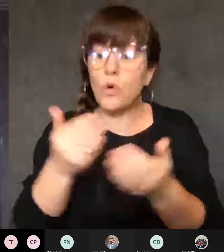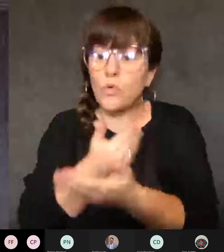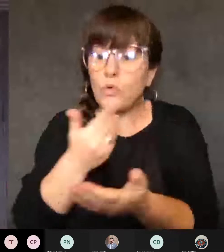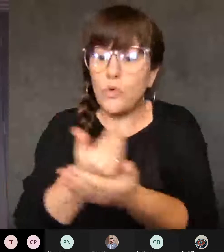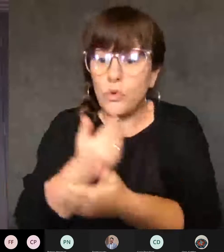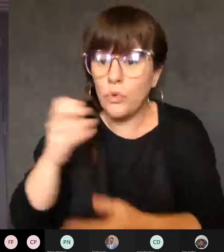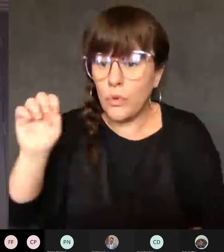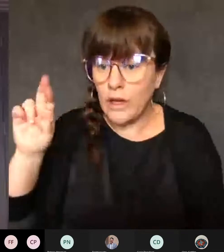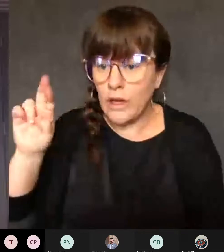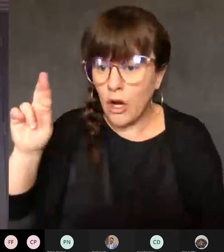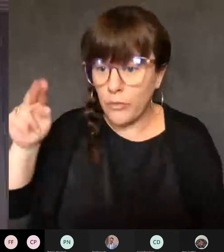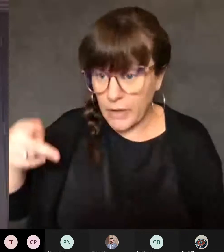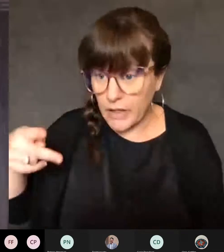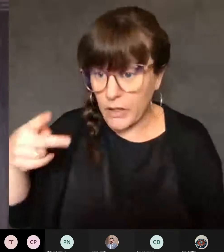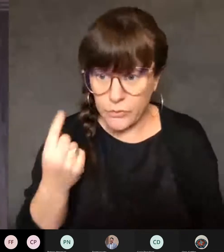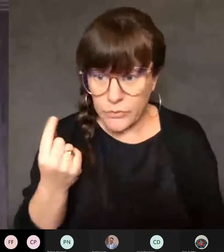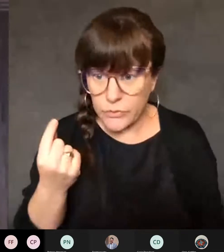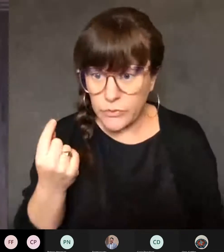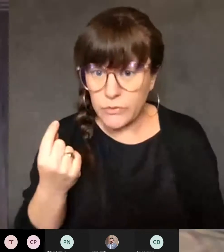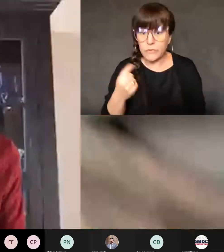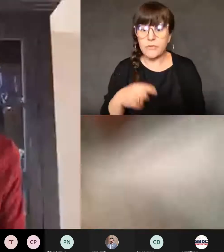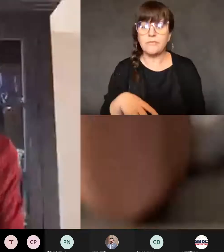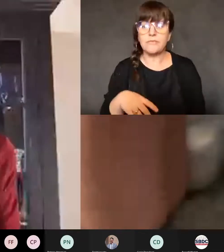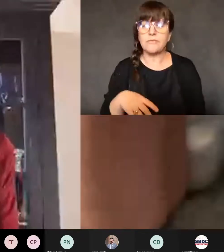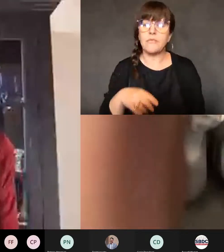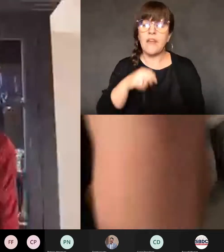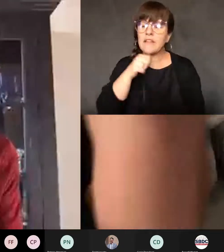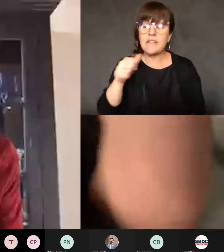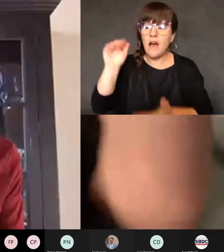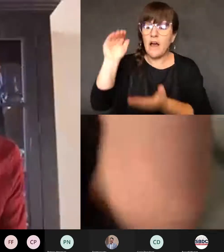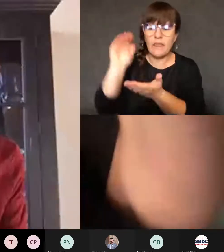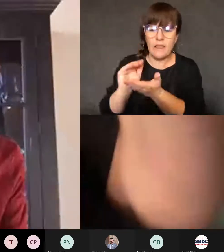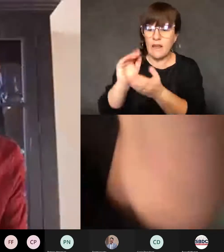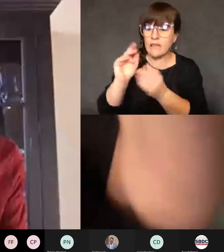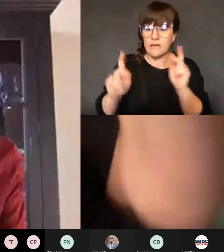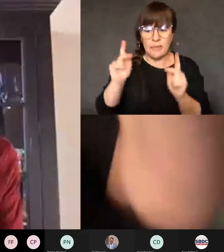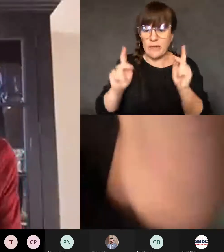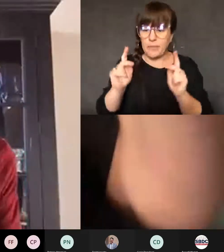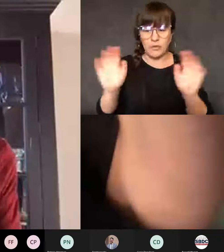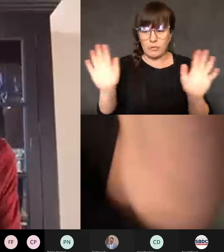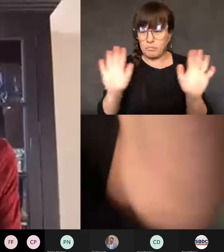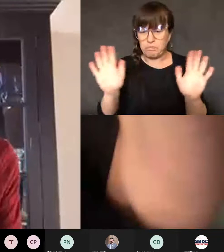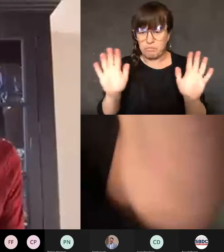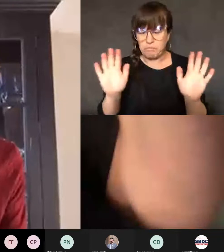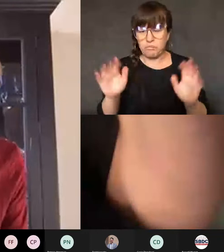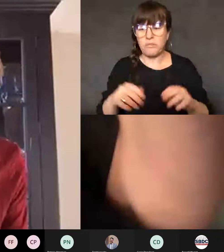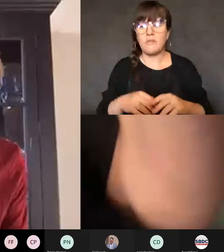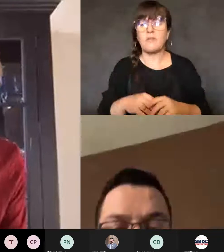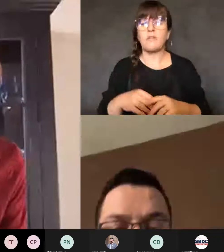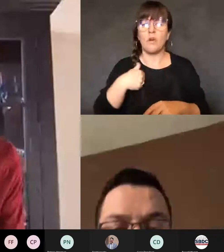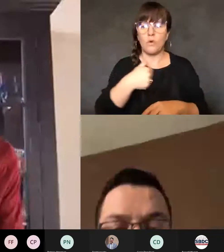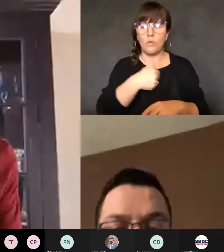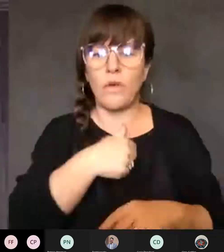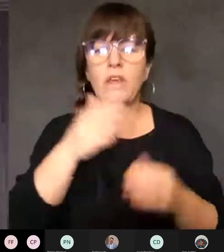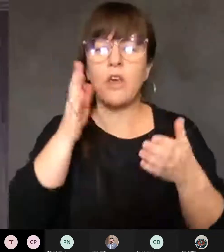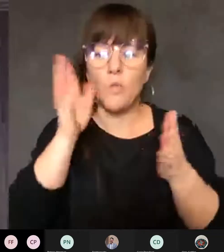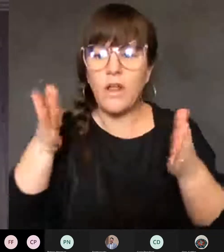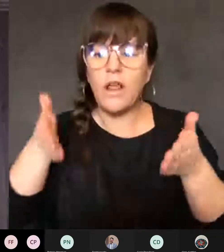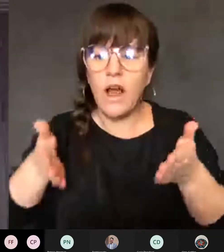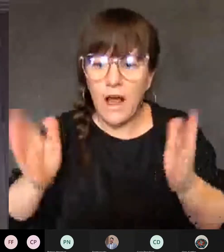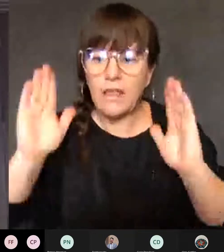ERP, it's not that we're going to have fewer people or we're going to get rid of people. We're going to allow people to spend